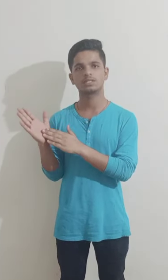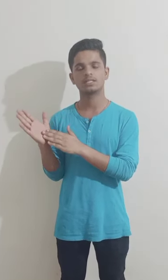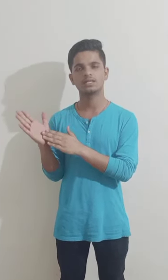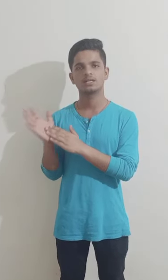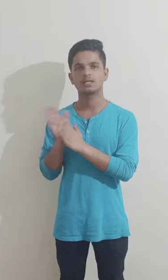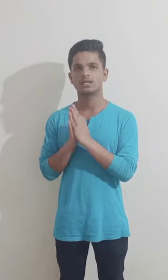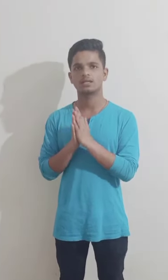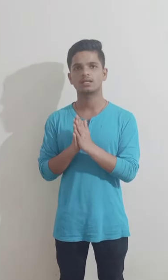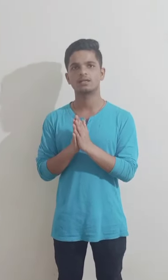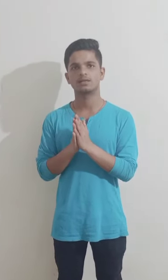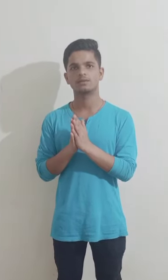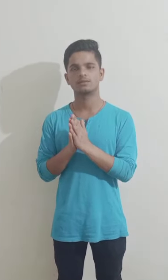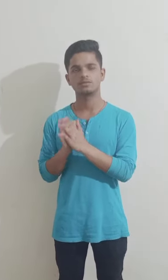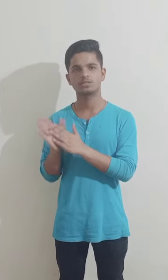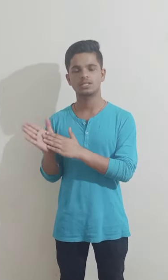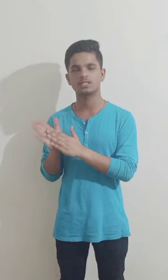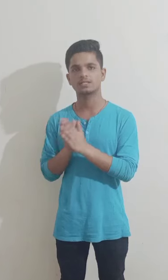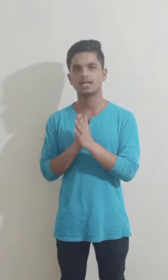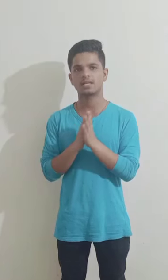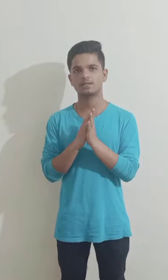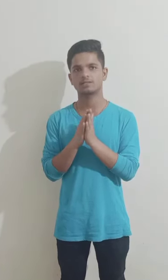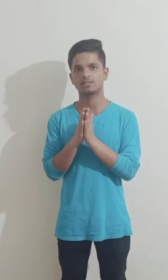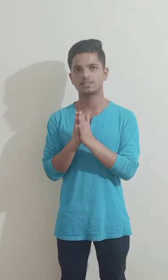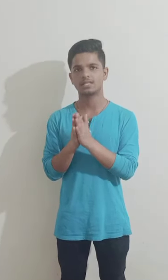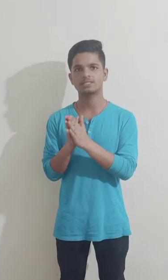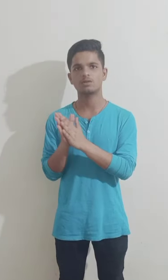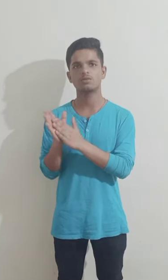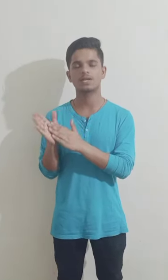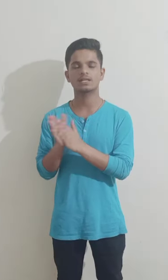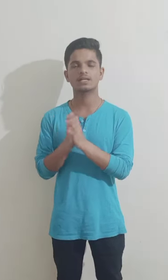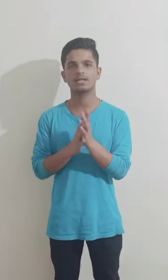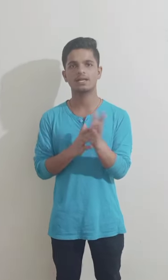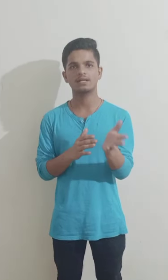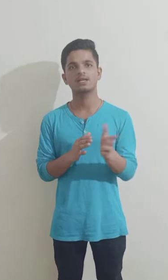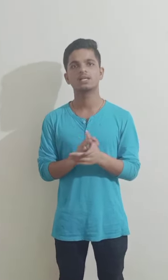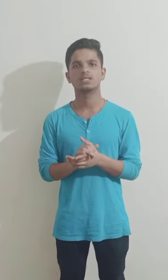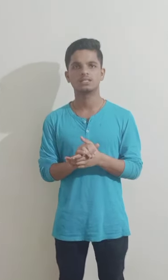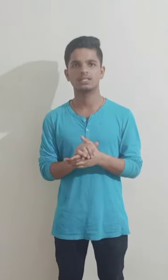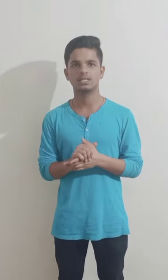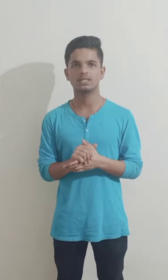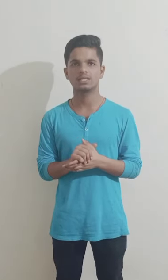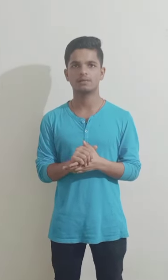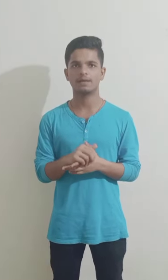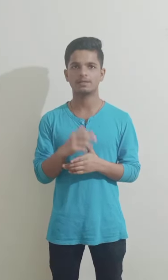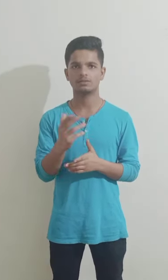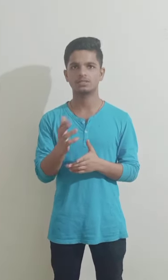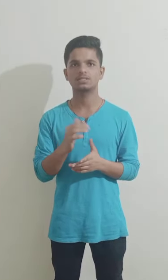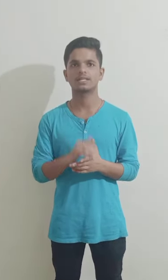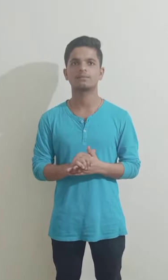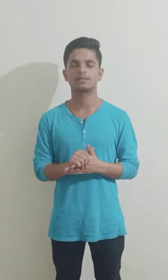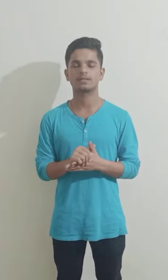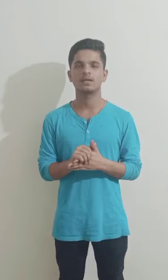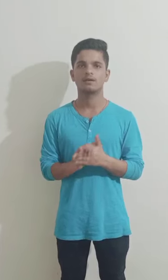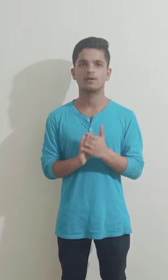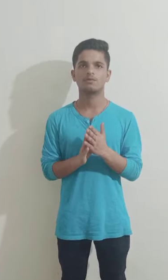that's how we can create a string by using second method when we